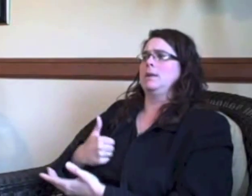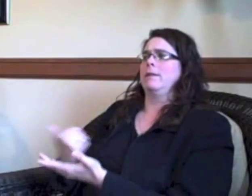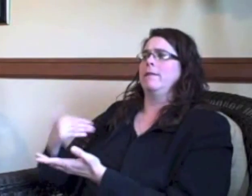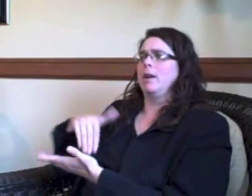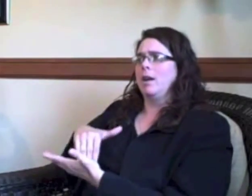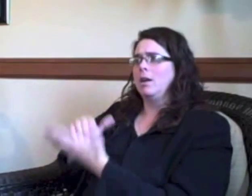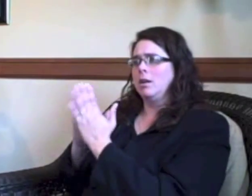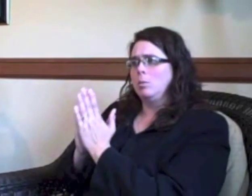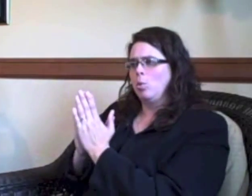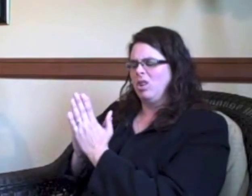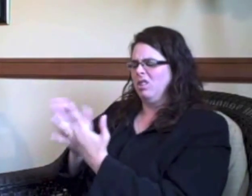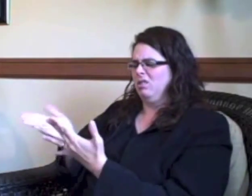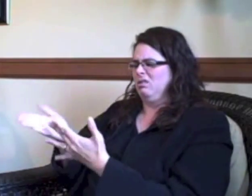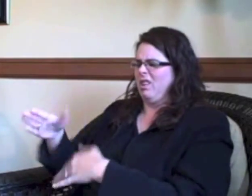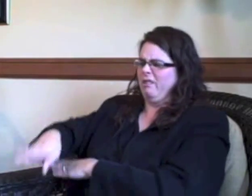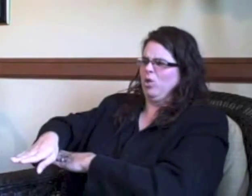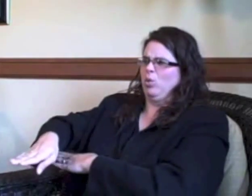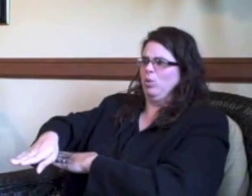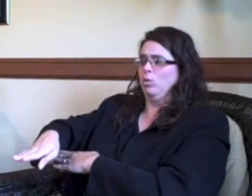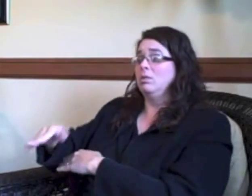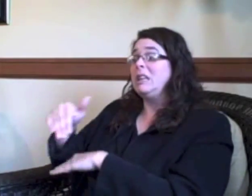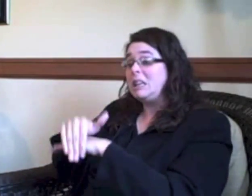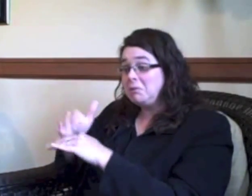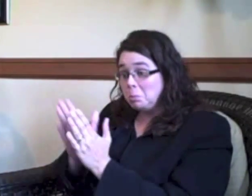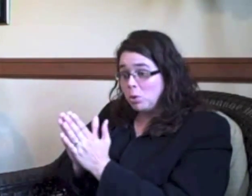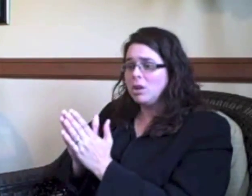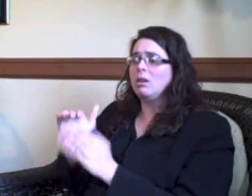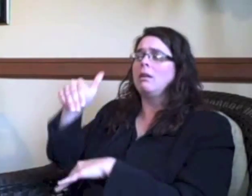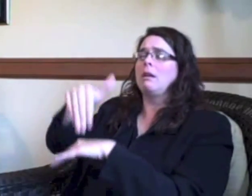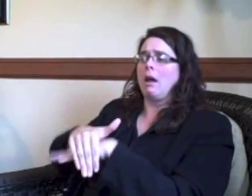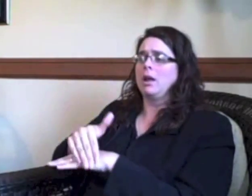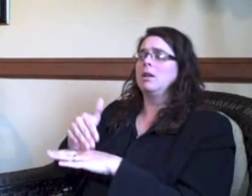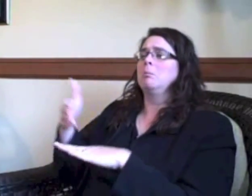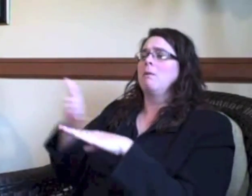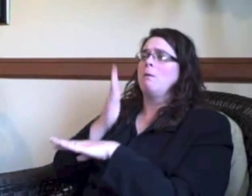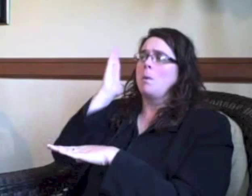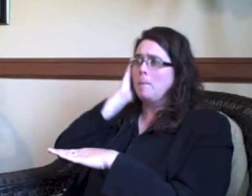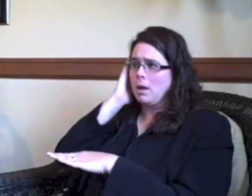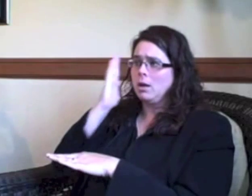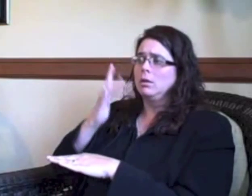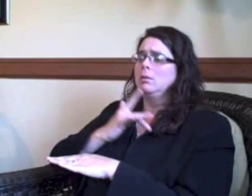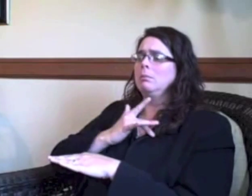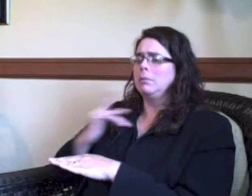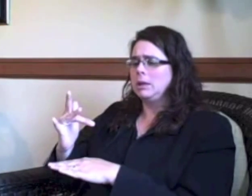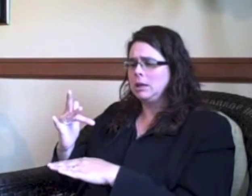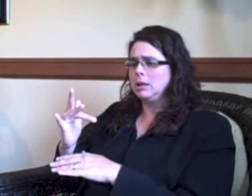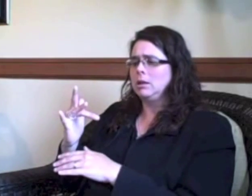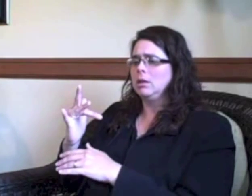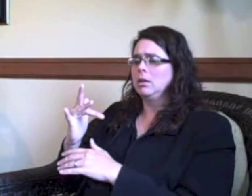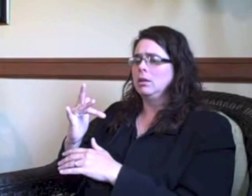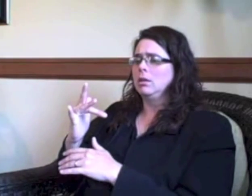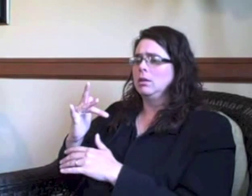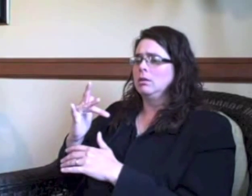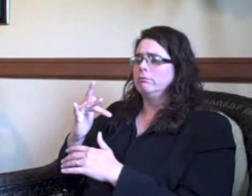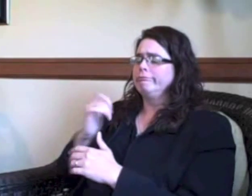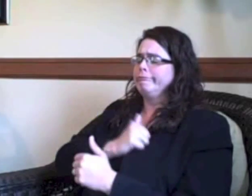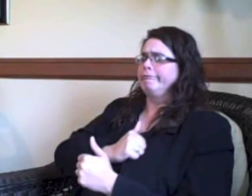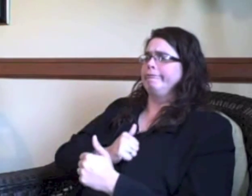that redirection and need to feel grounded and connected to Him again. So I pray in the evening, and at night before bed I do